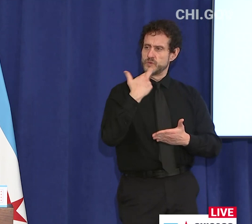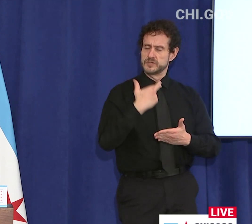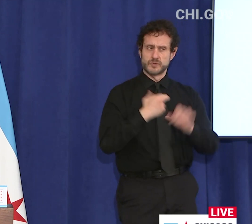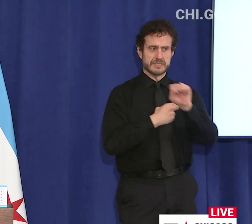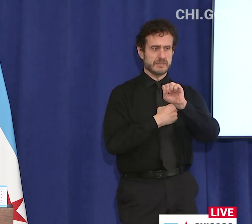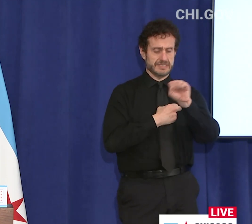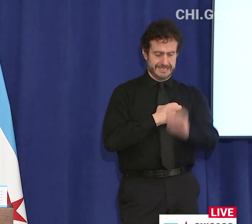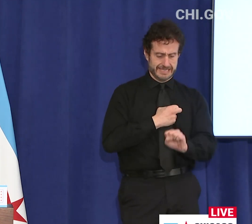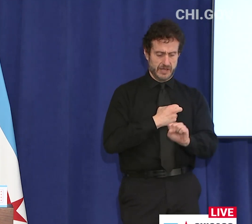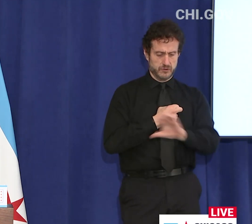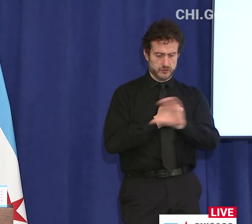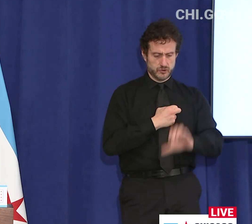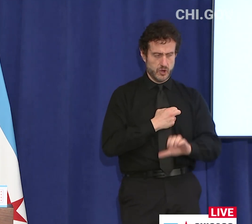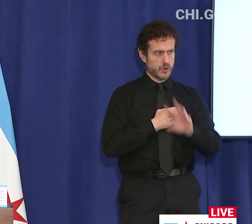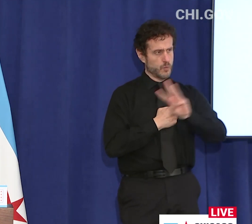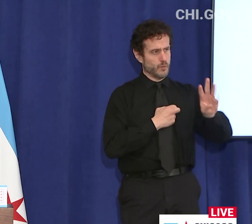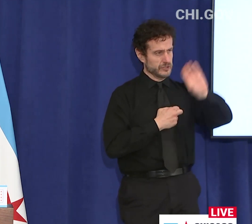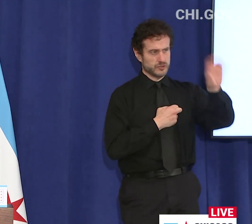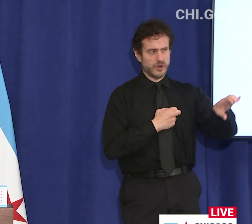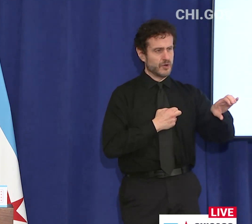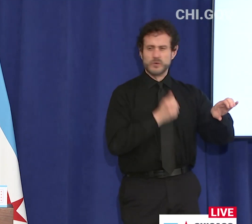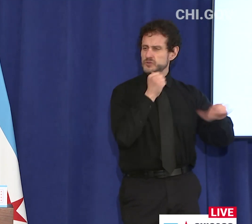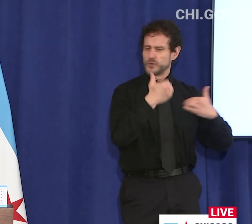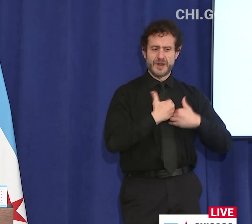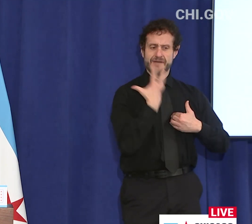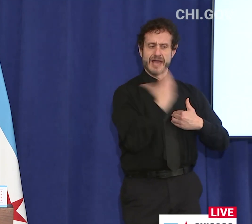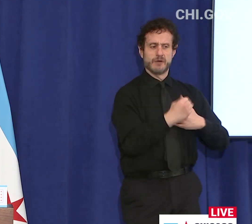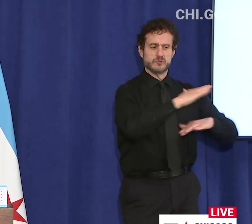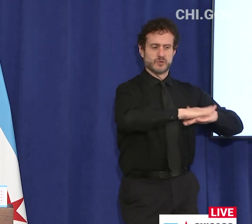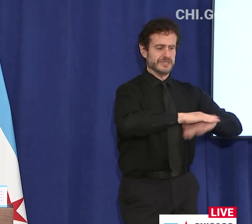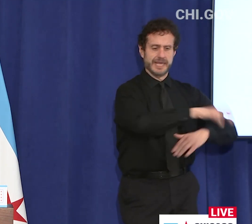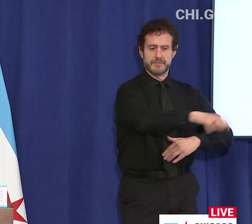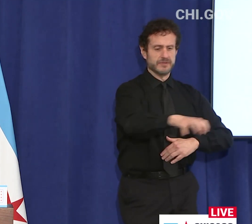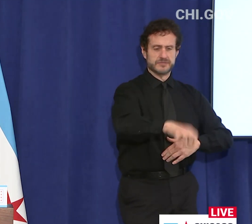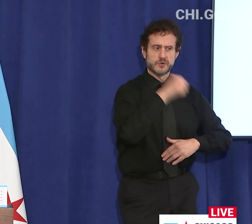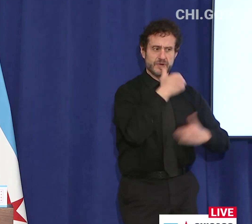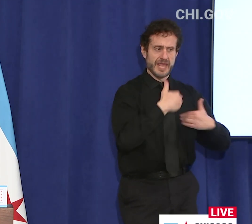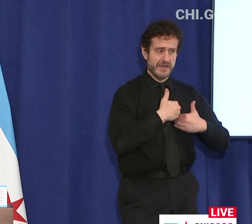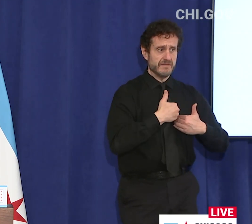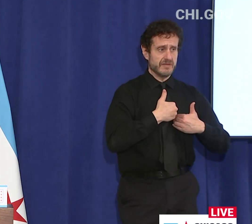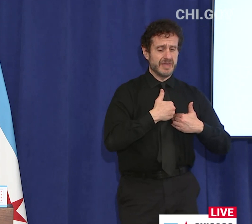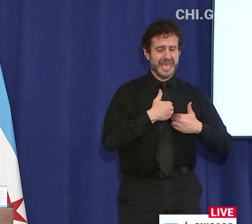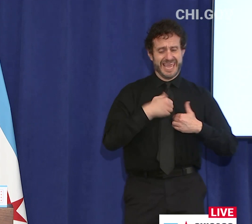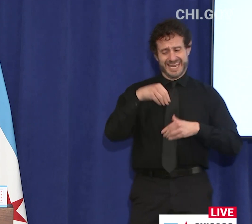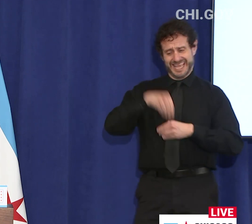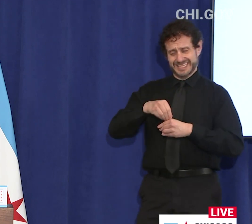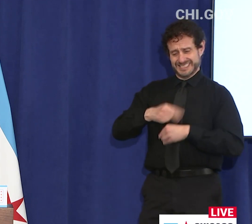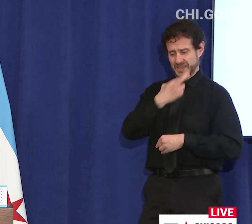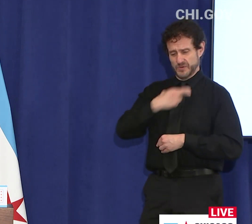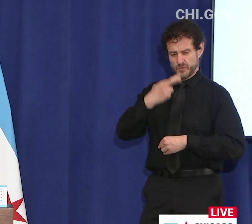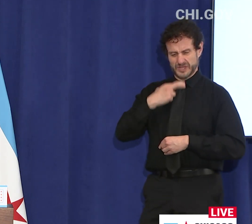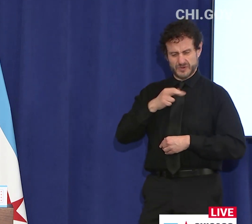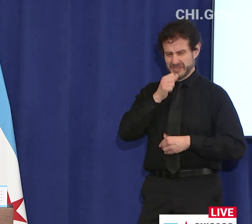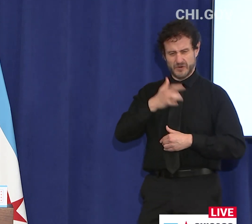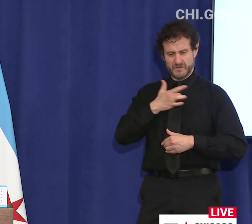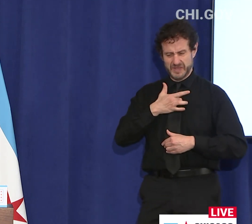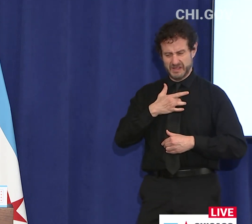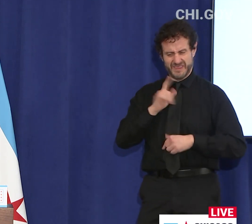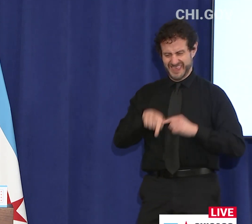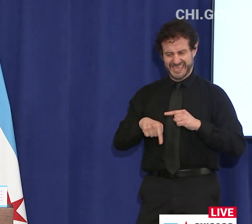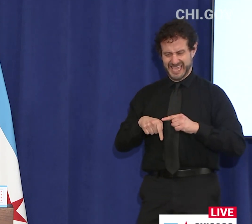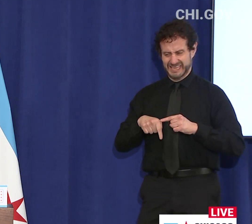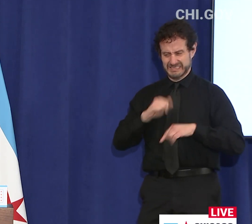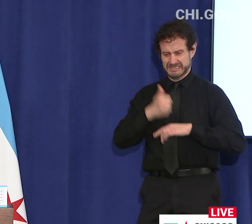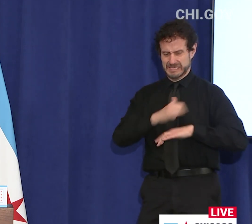that do not have outdoor seating and may not feel perhaps it's safe to add the outdoor